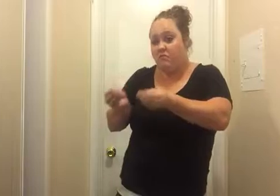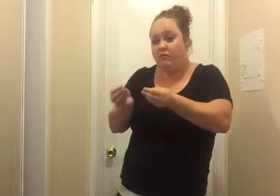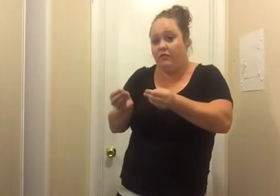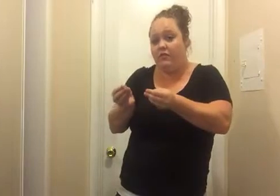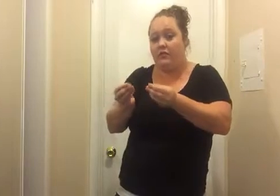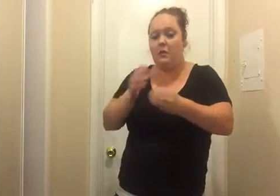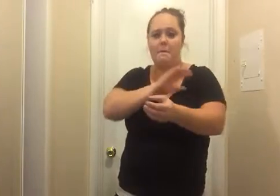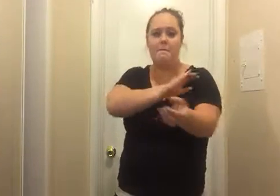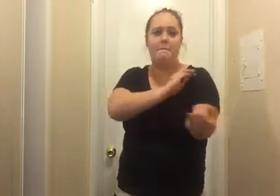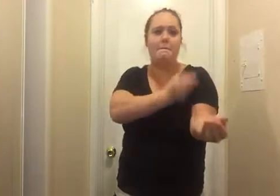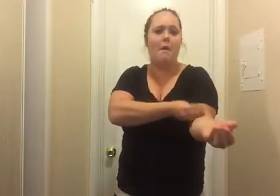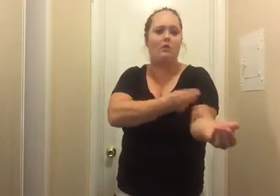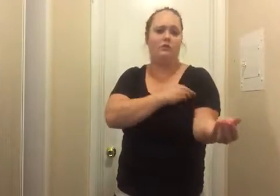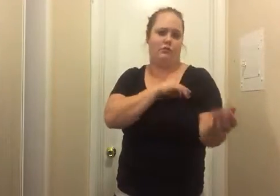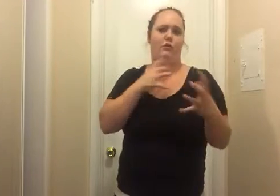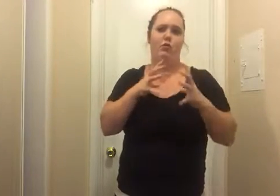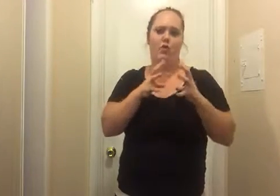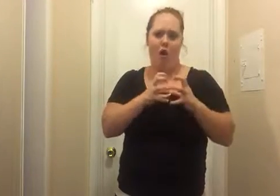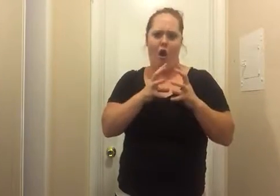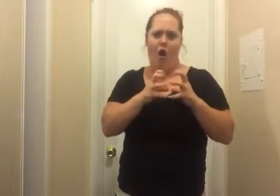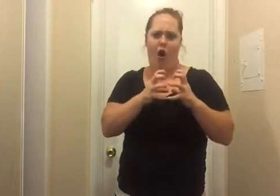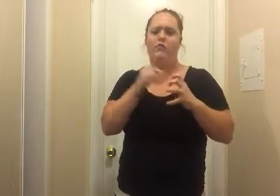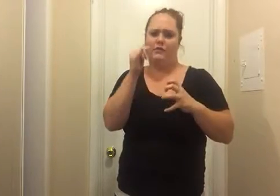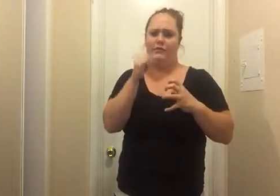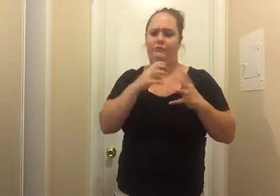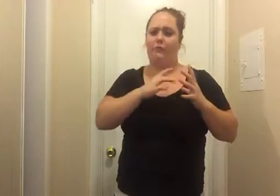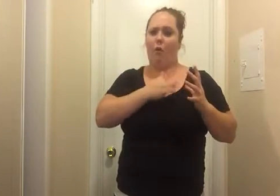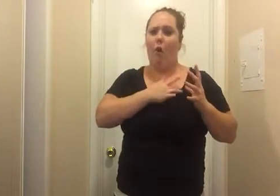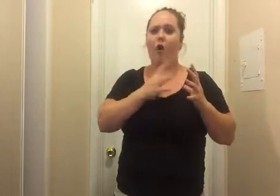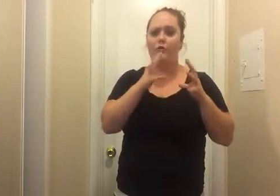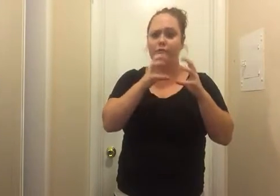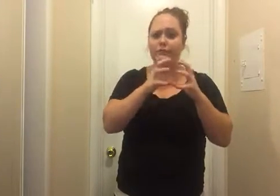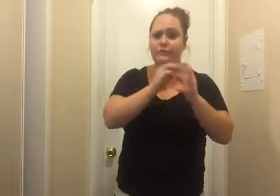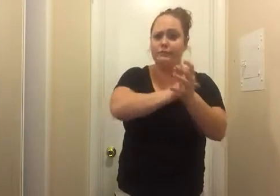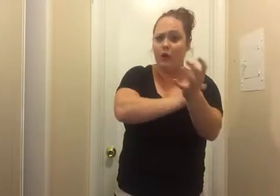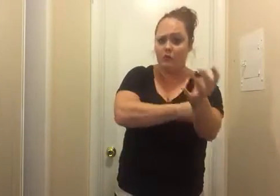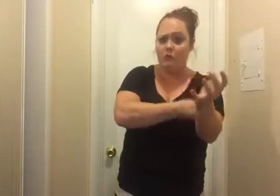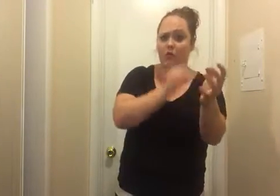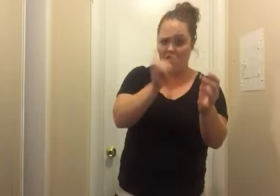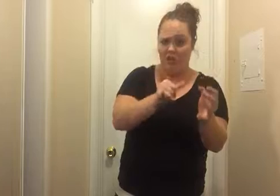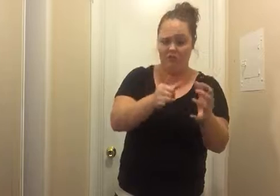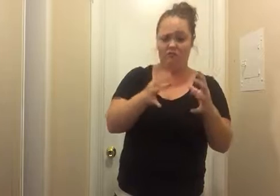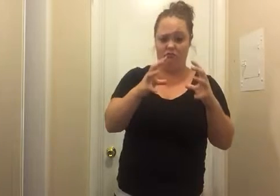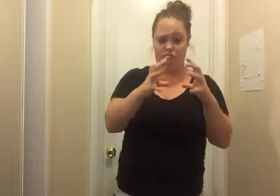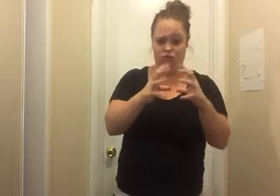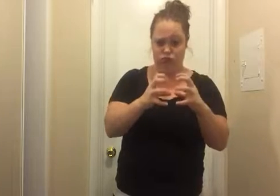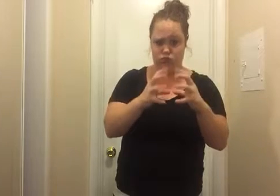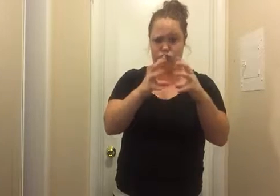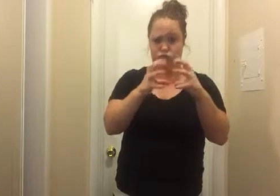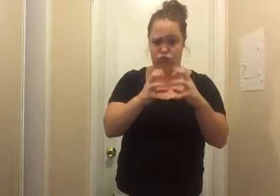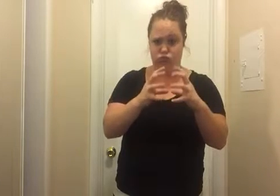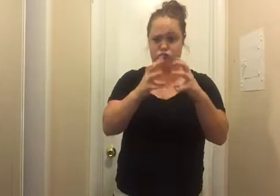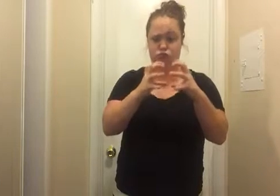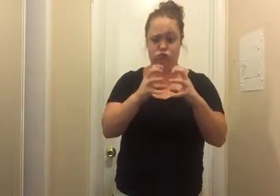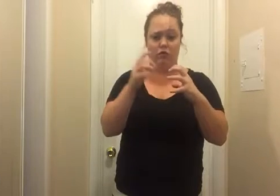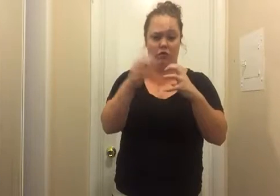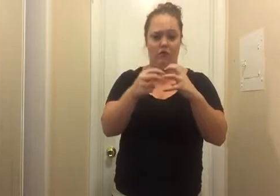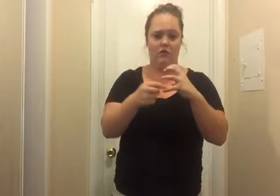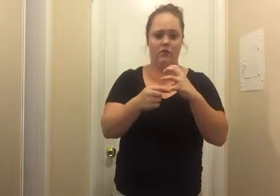and just so you know some of these names, you might hear them thrown around. This on the left-hand side on the red, let me label it over here, this in red over here, this is